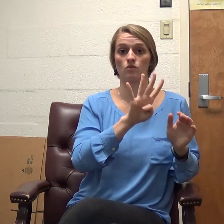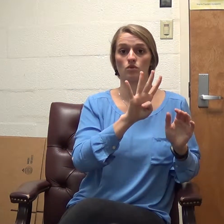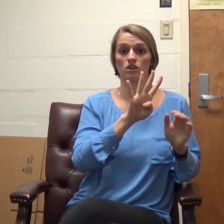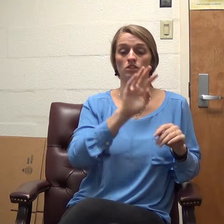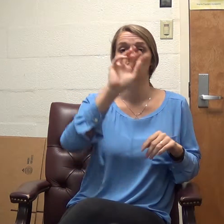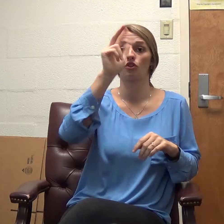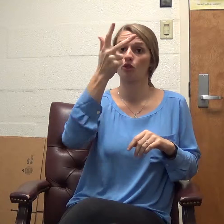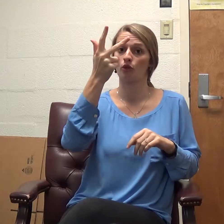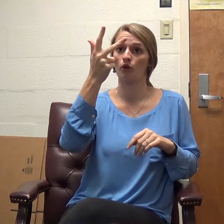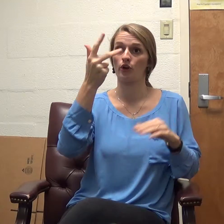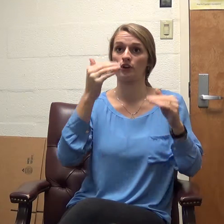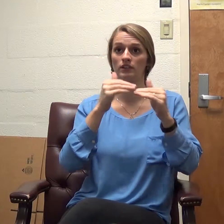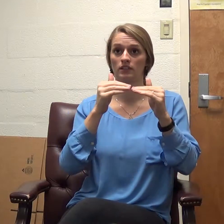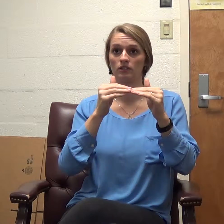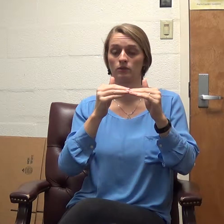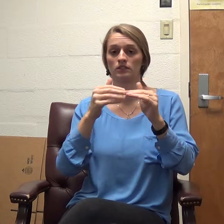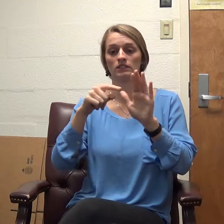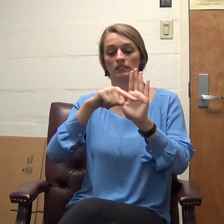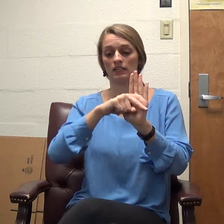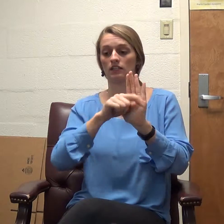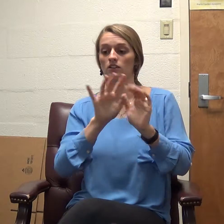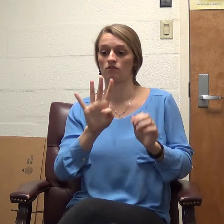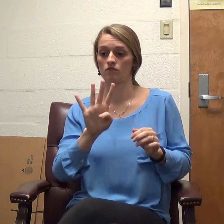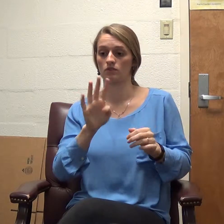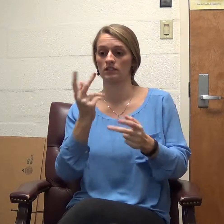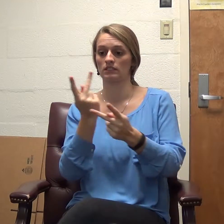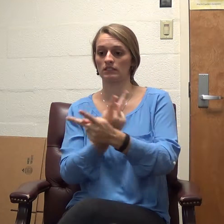4 times negative 4